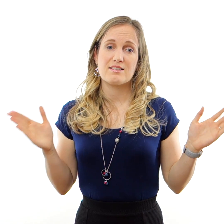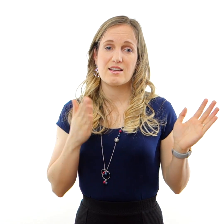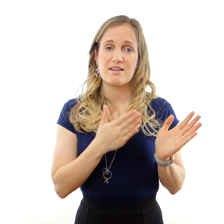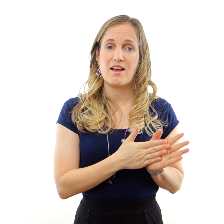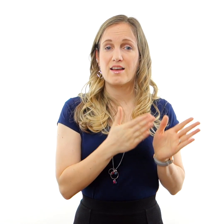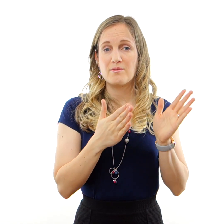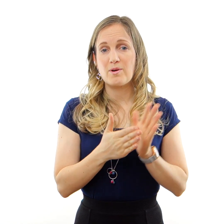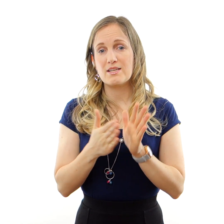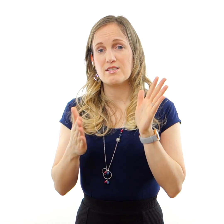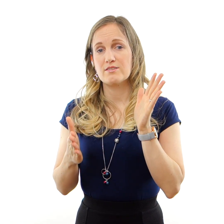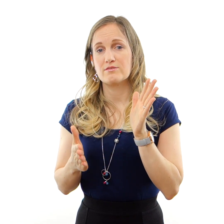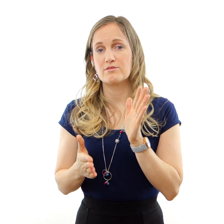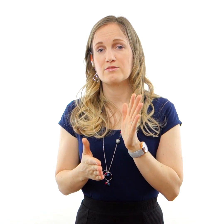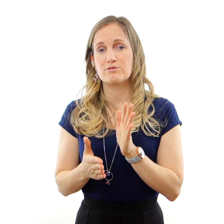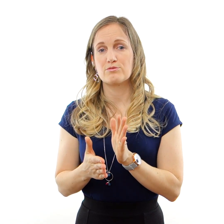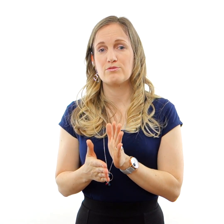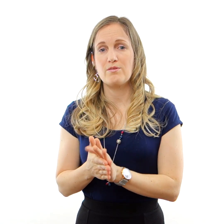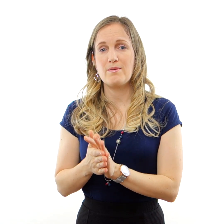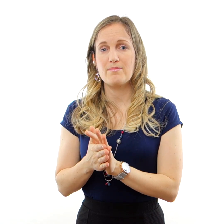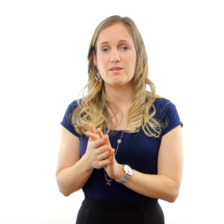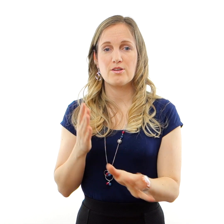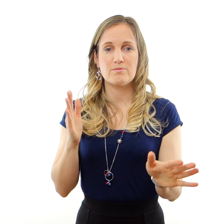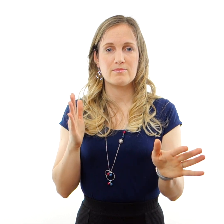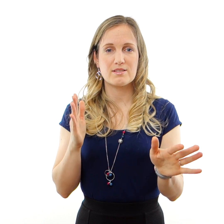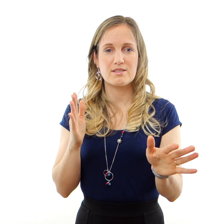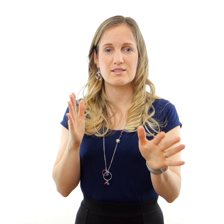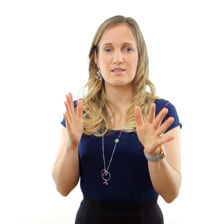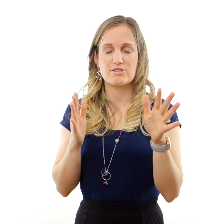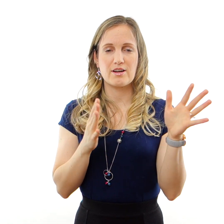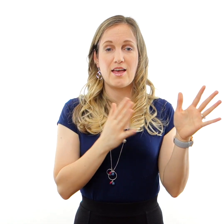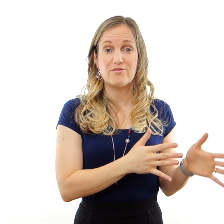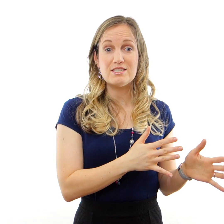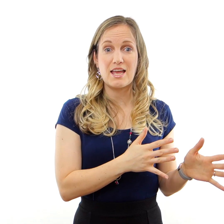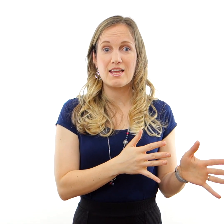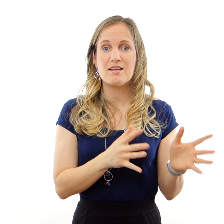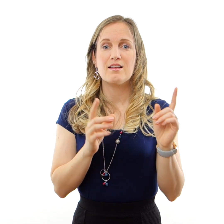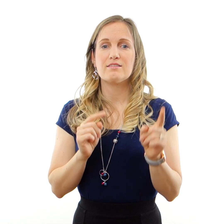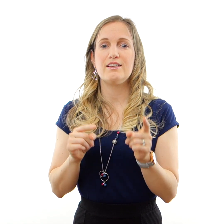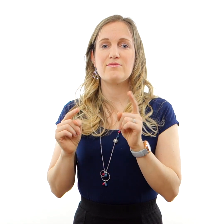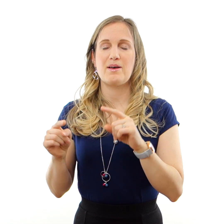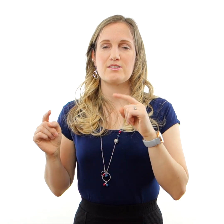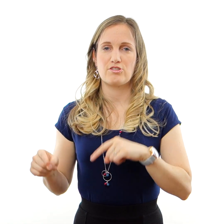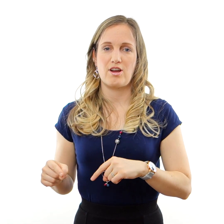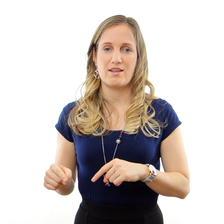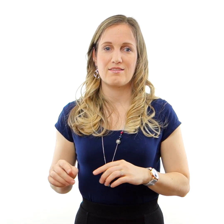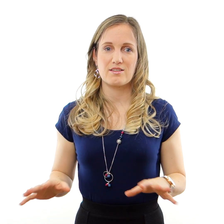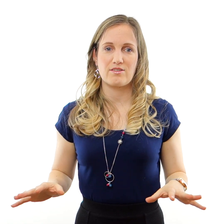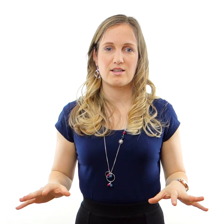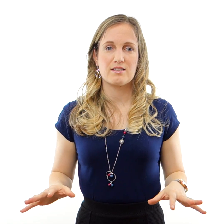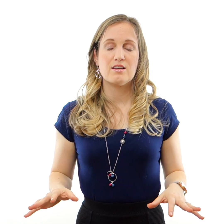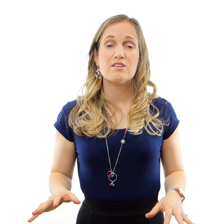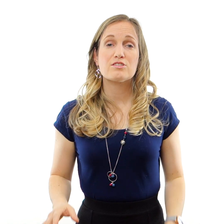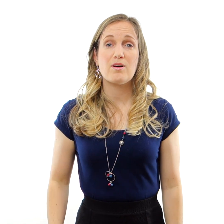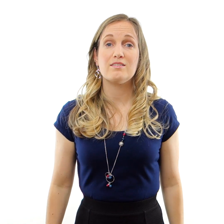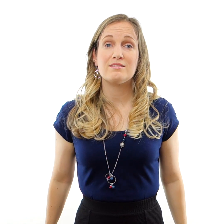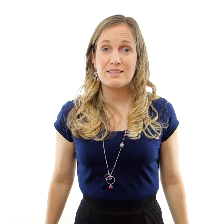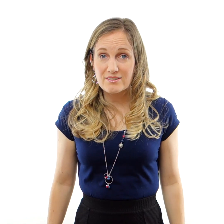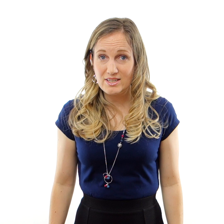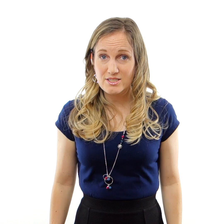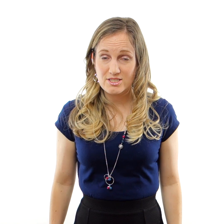sign I, wait, grow up. Nope, that's the next line. Sorry. Every day, live, best, try. That's right. So I'll live each day